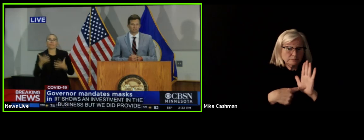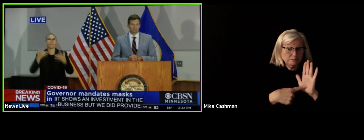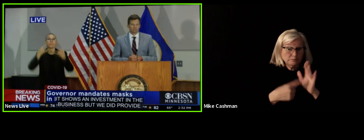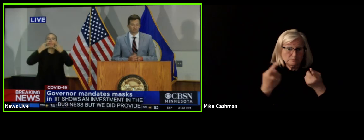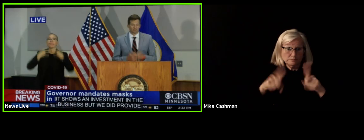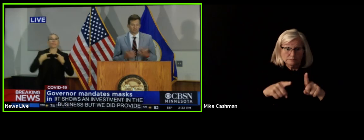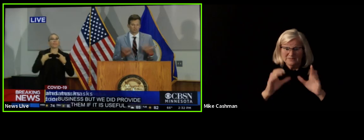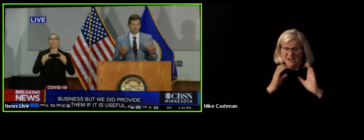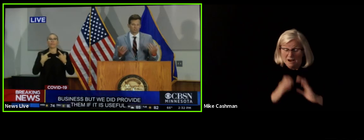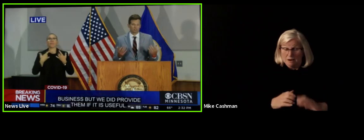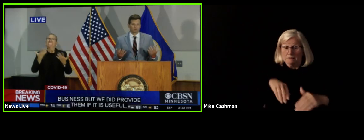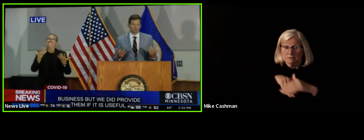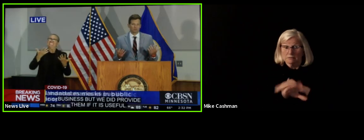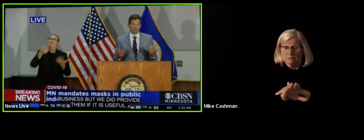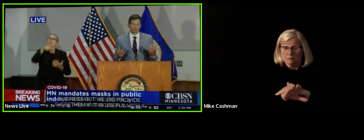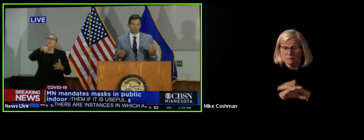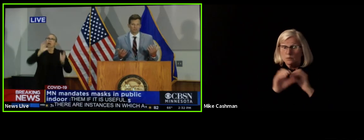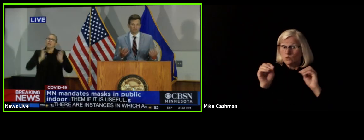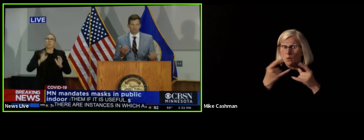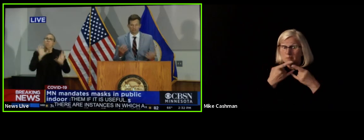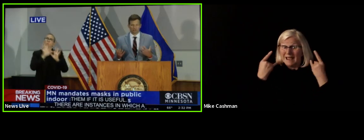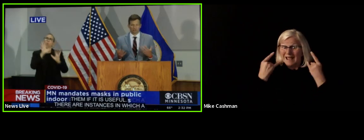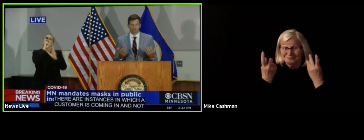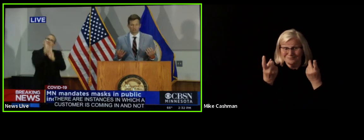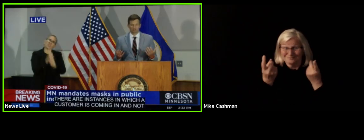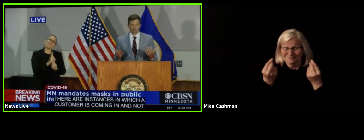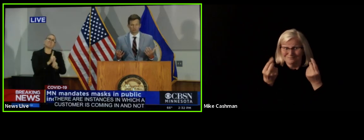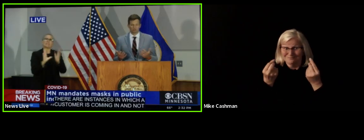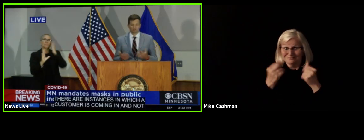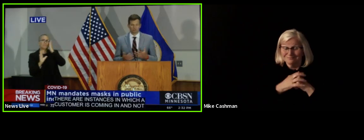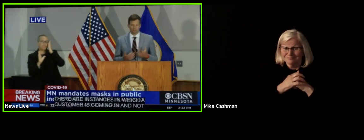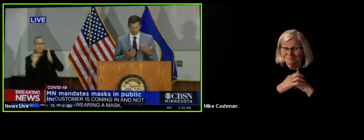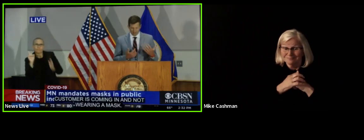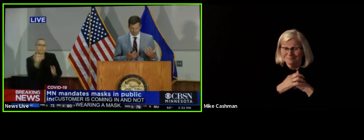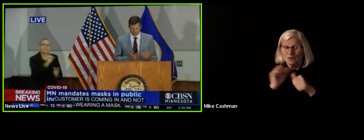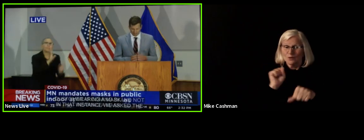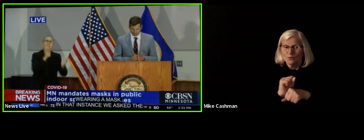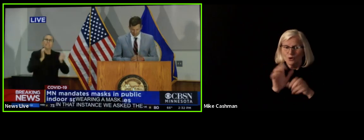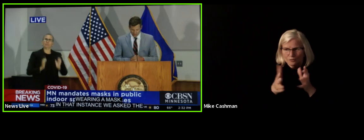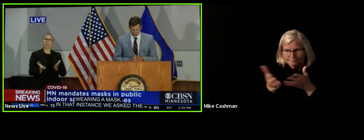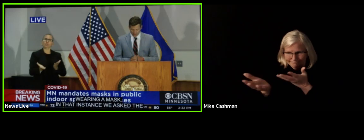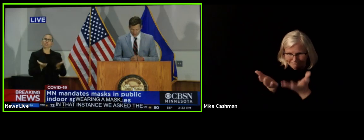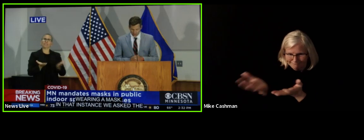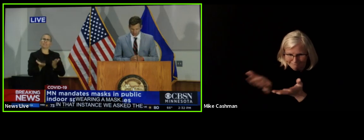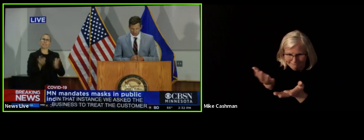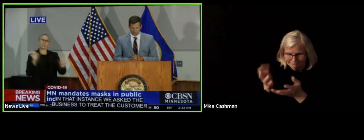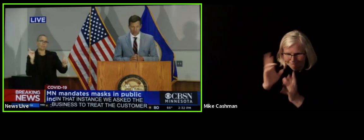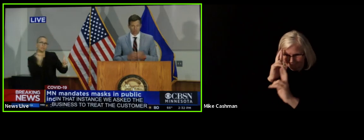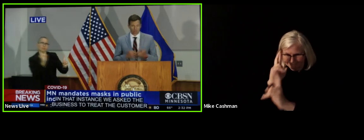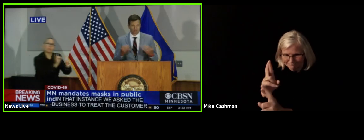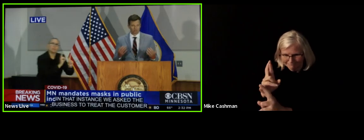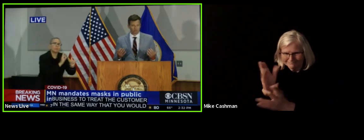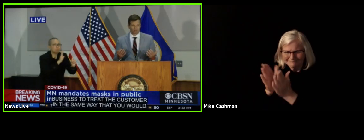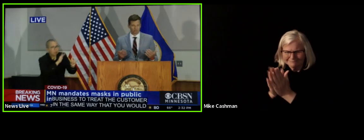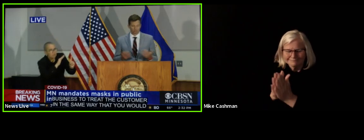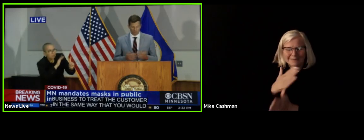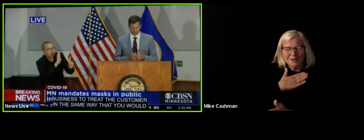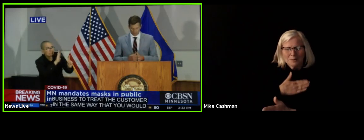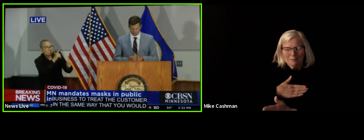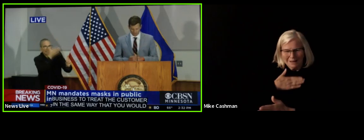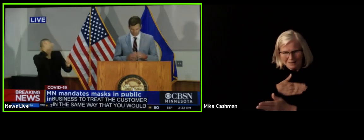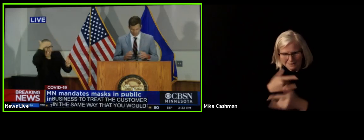businesses treat that customer in the same way that you would treat any challenging customer situation. Of course, asking them to wear a mask is important. If that response, if they're not doing it